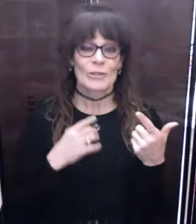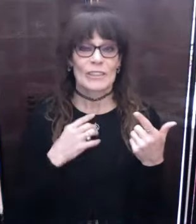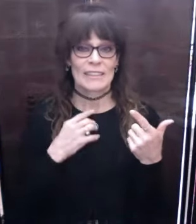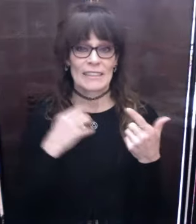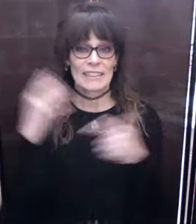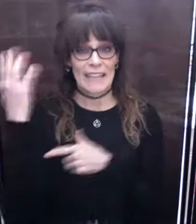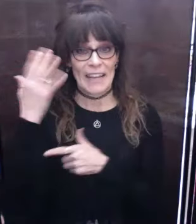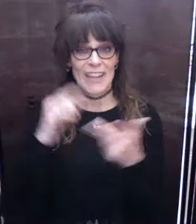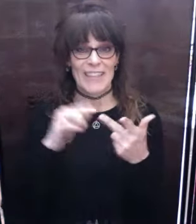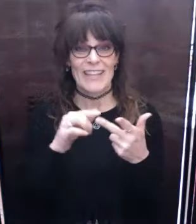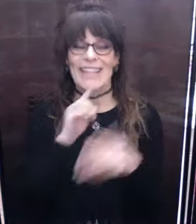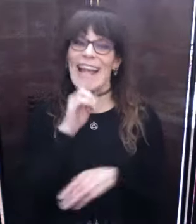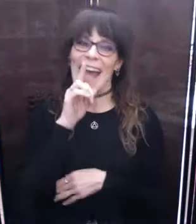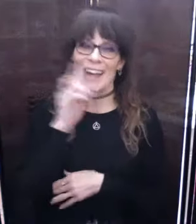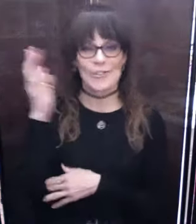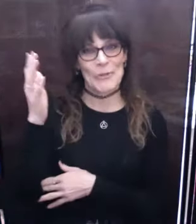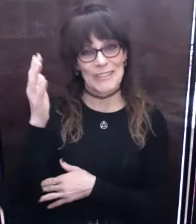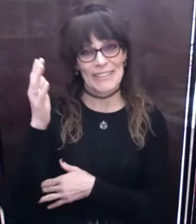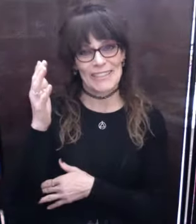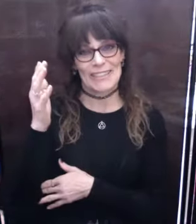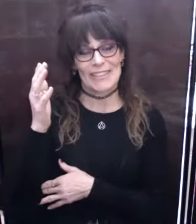give. So I'm going to give you that third one.